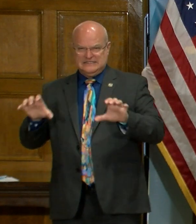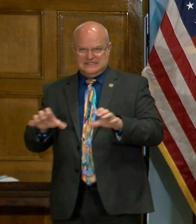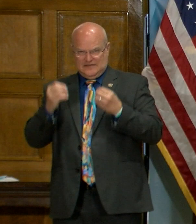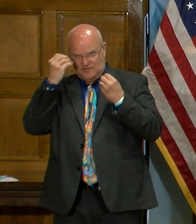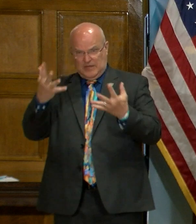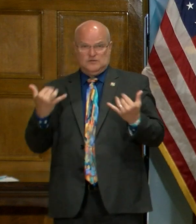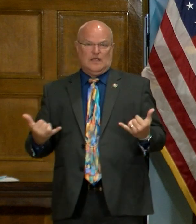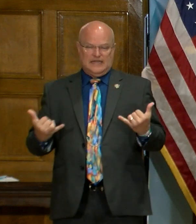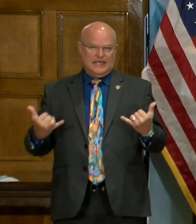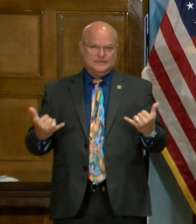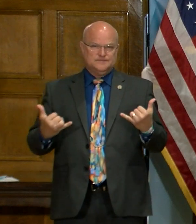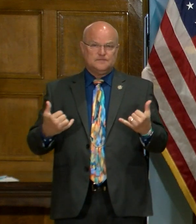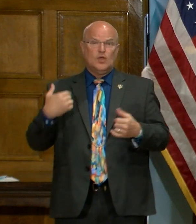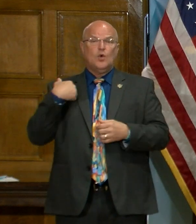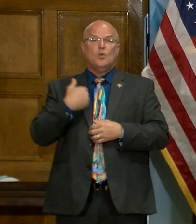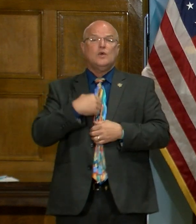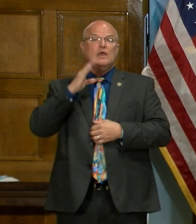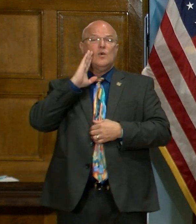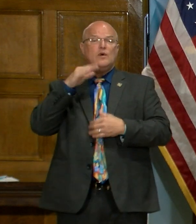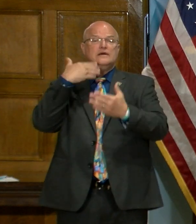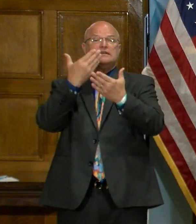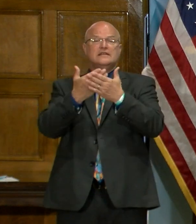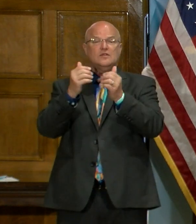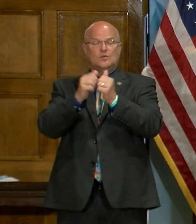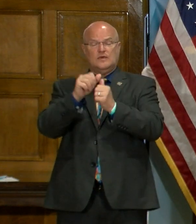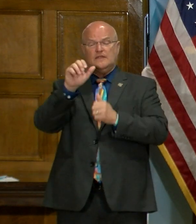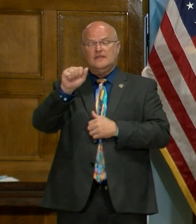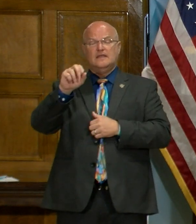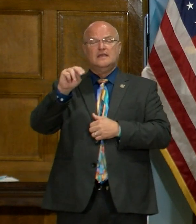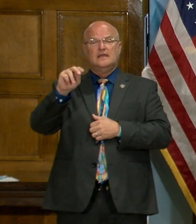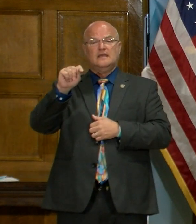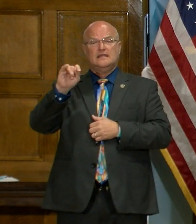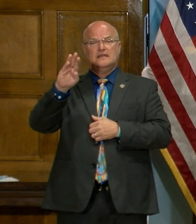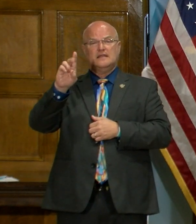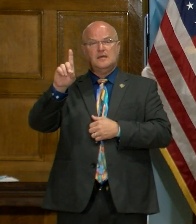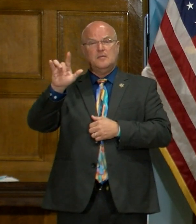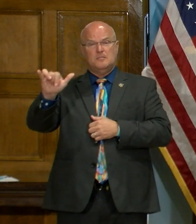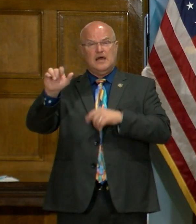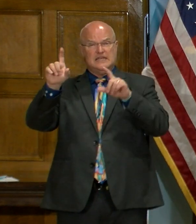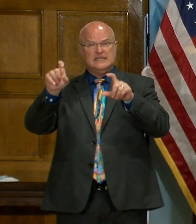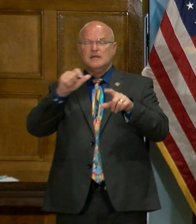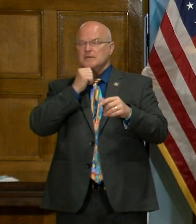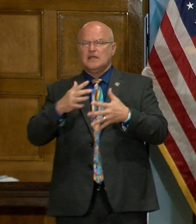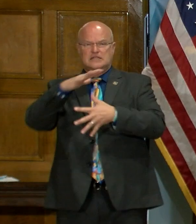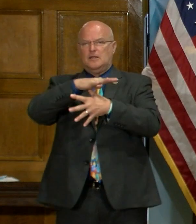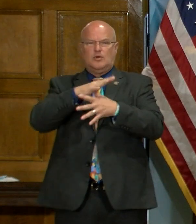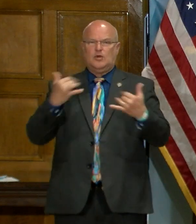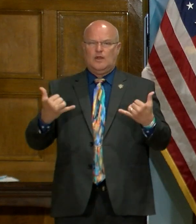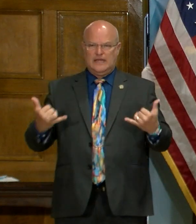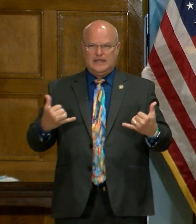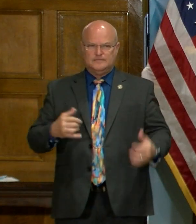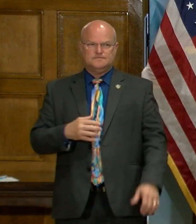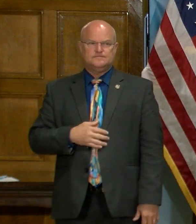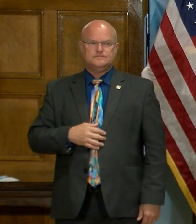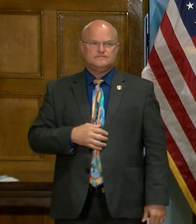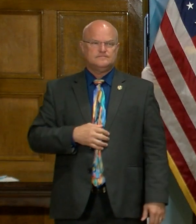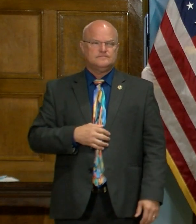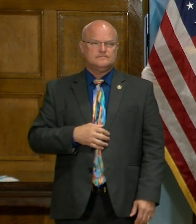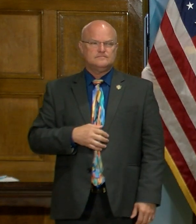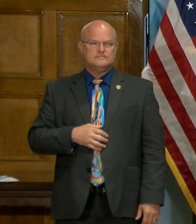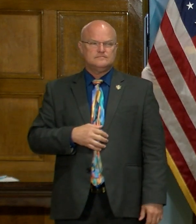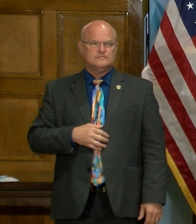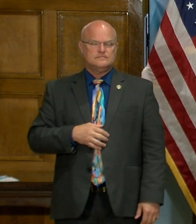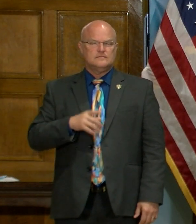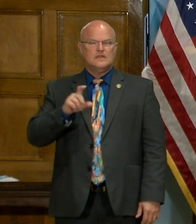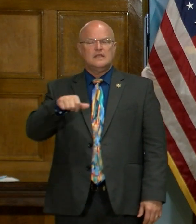this point in time. We will get there with the antibody testing, but it's not our top priority right now.